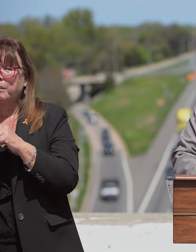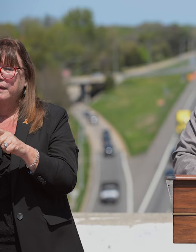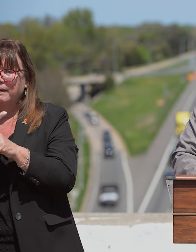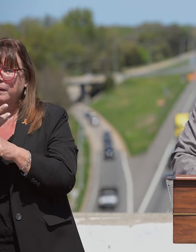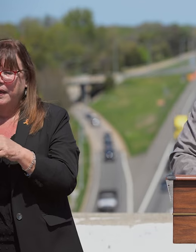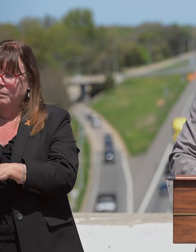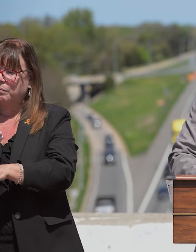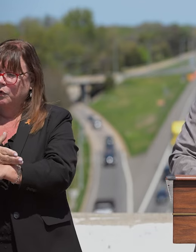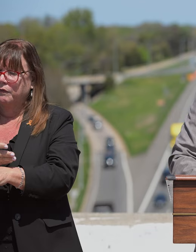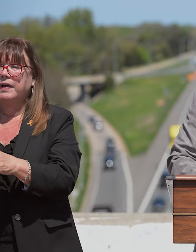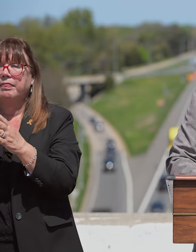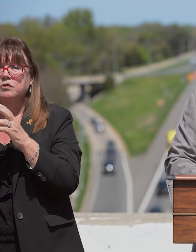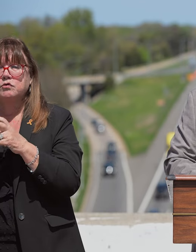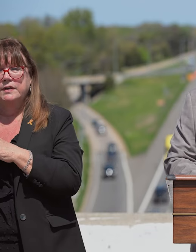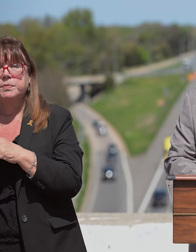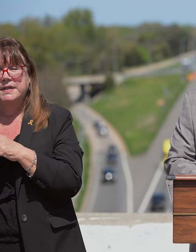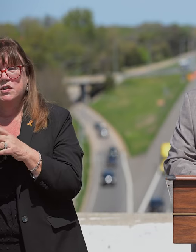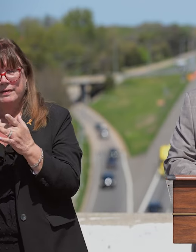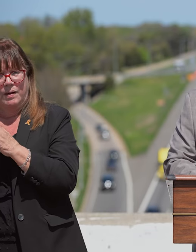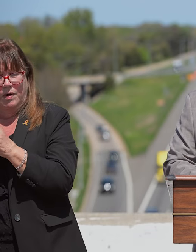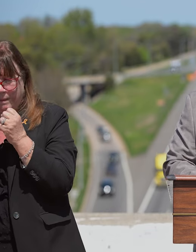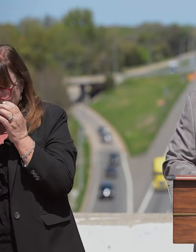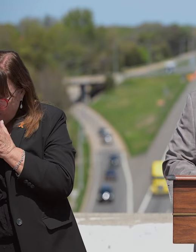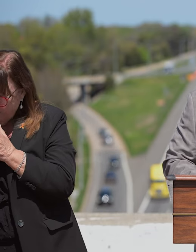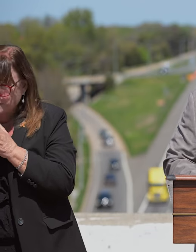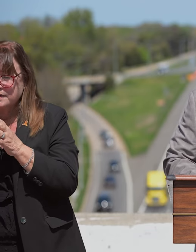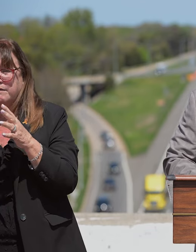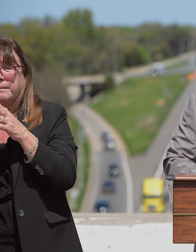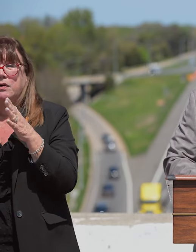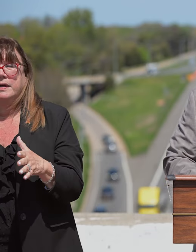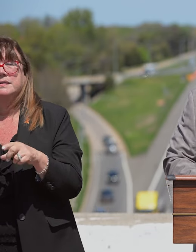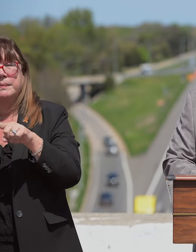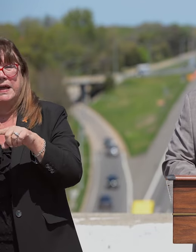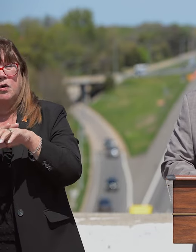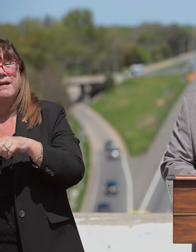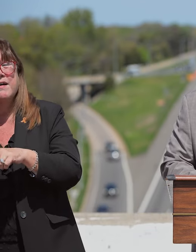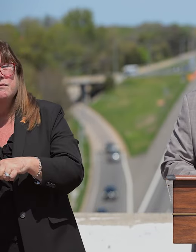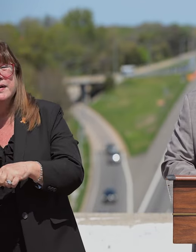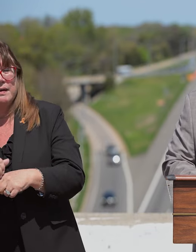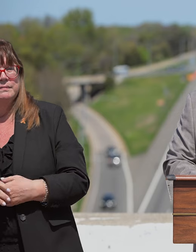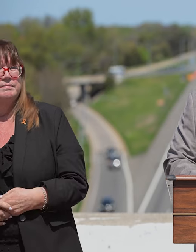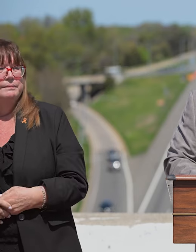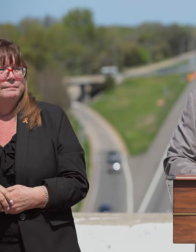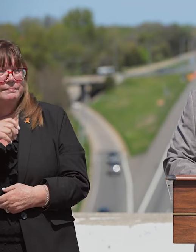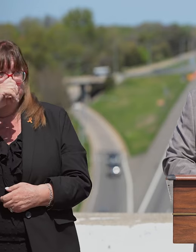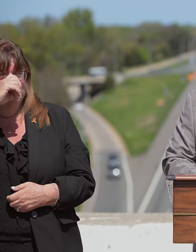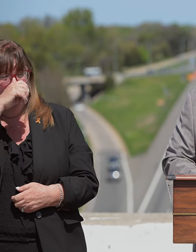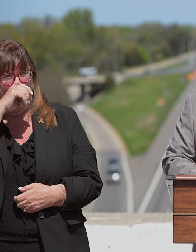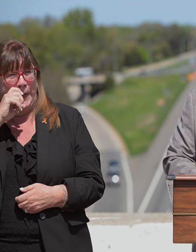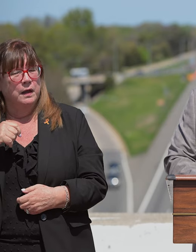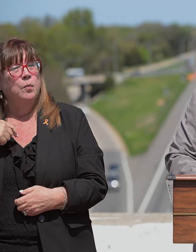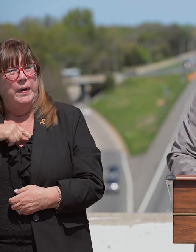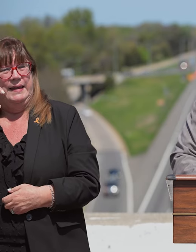and improve the transportation network that millions of Americans rely on every day. We